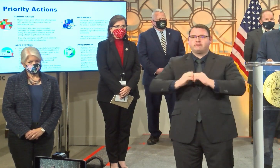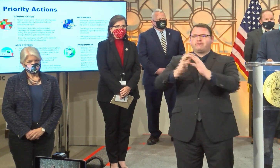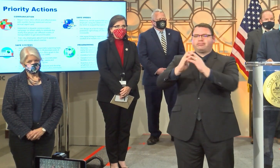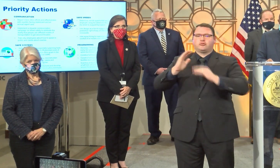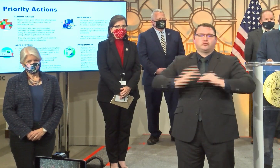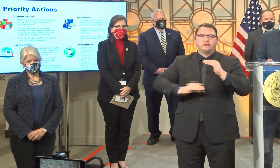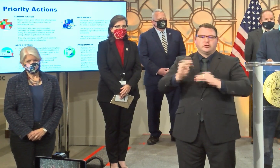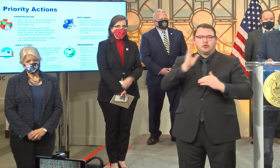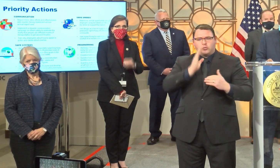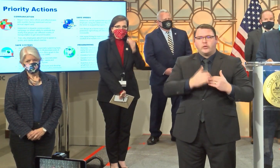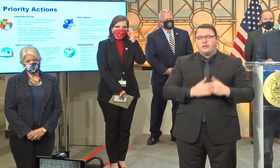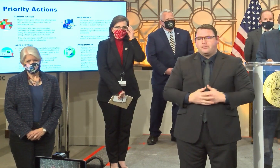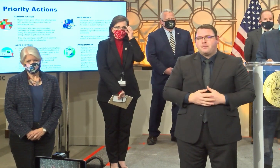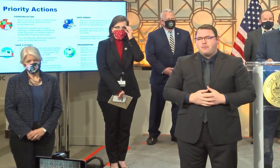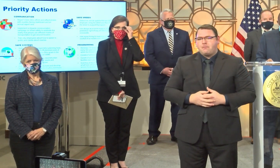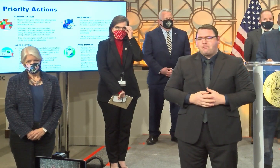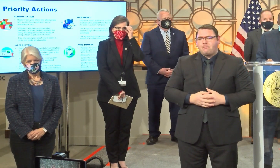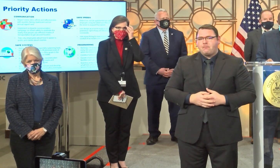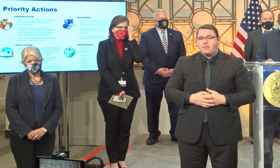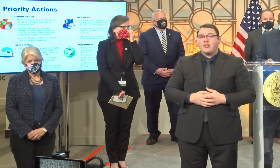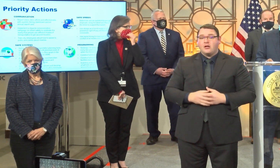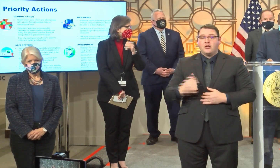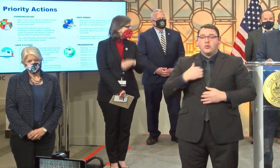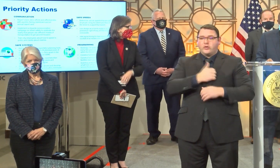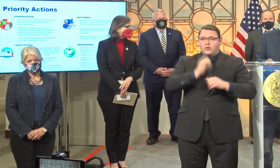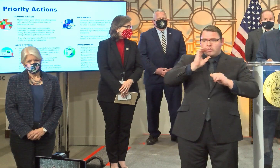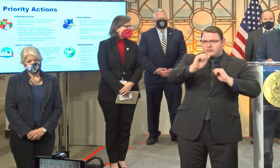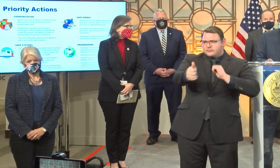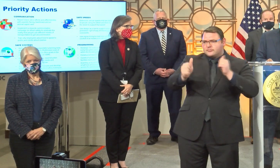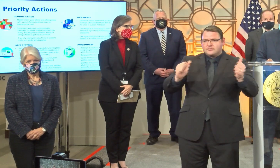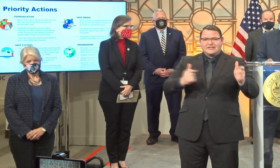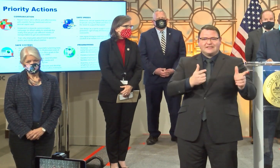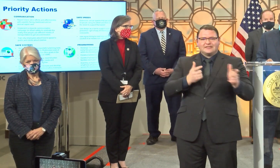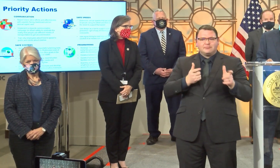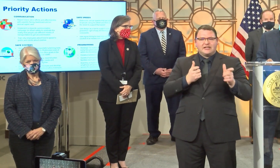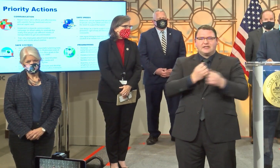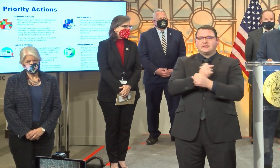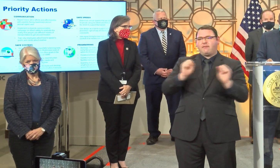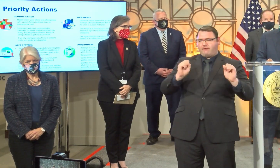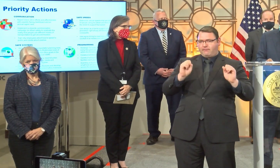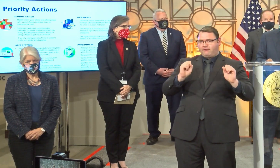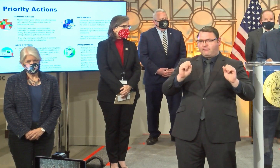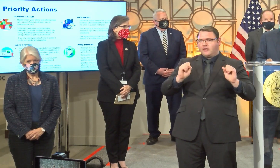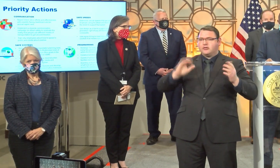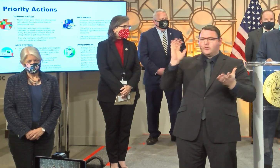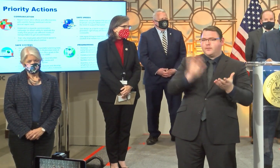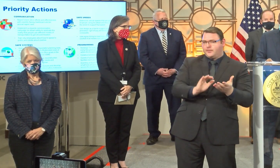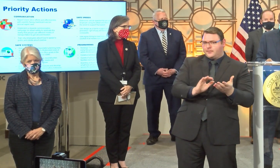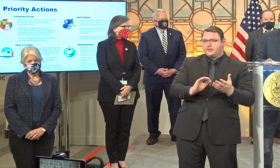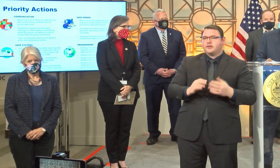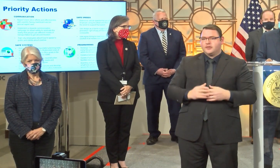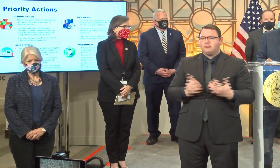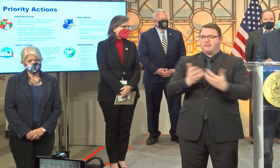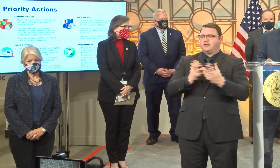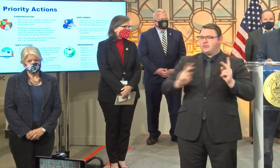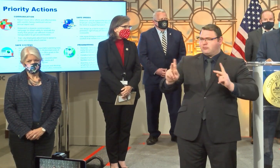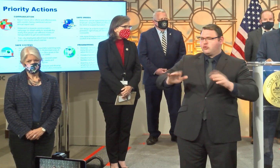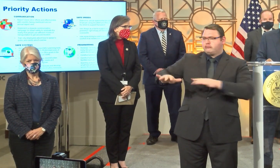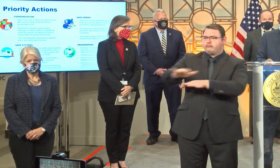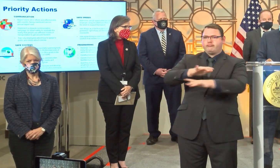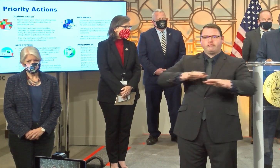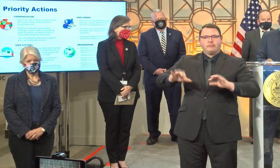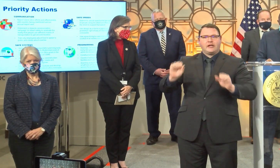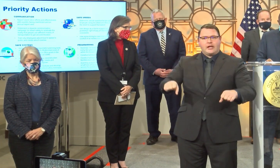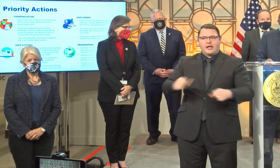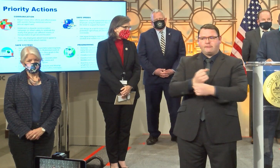Determining vehicles' speeds that are safest for all people, using the street, and then designing the street to support